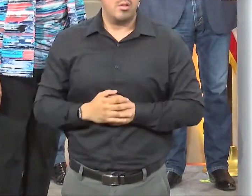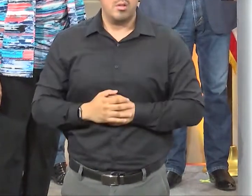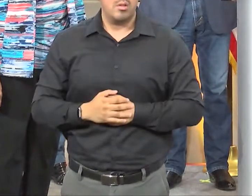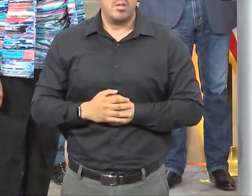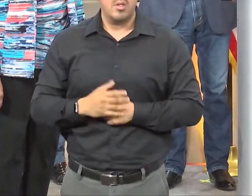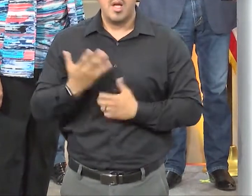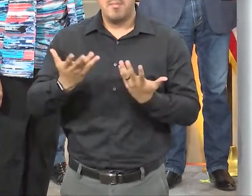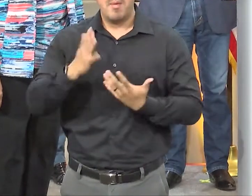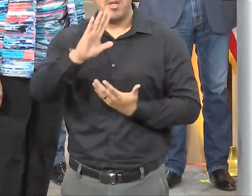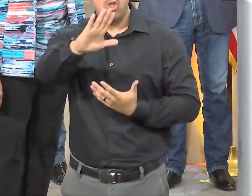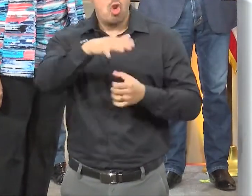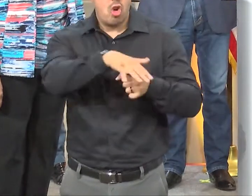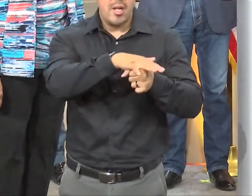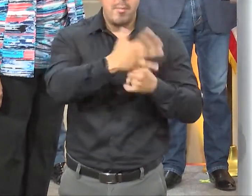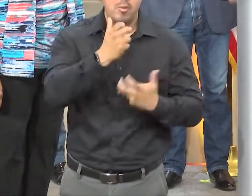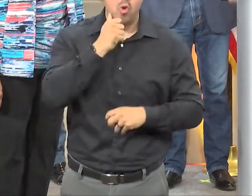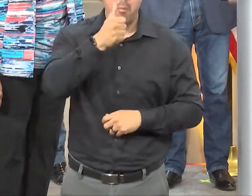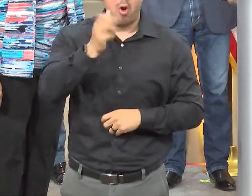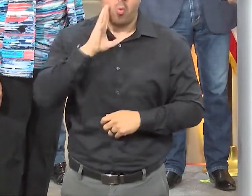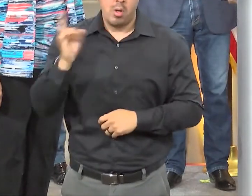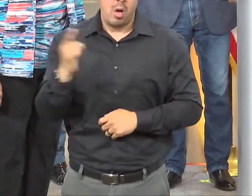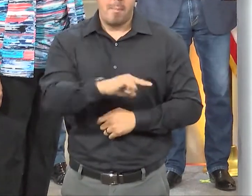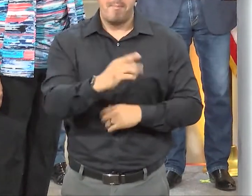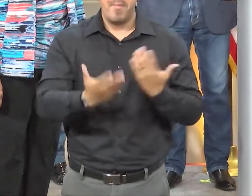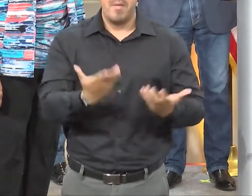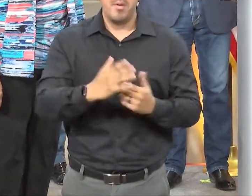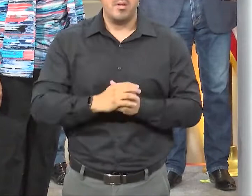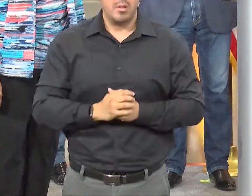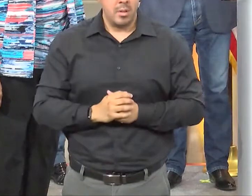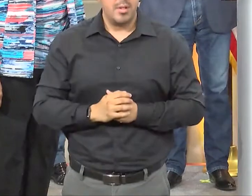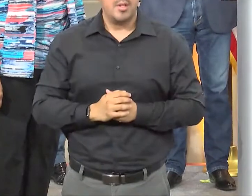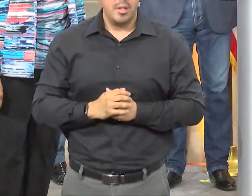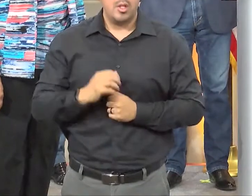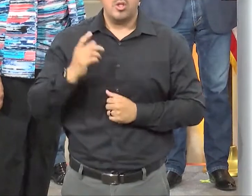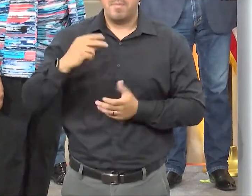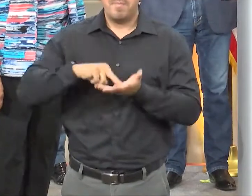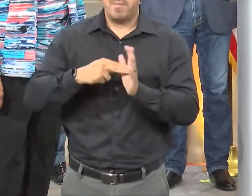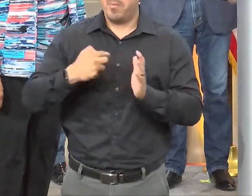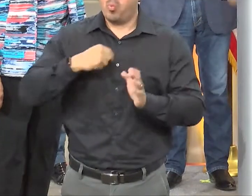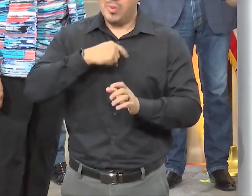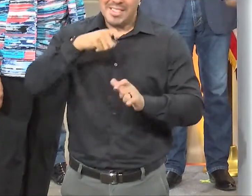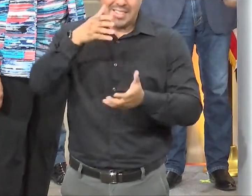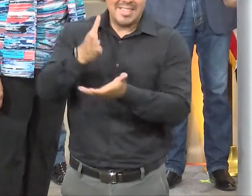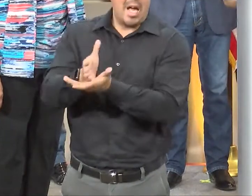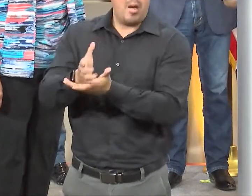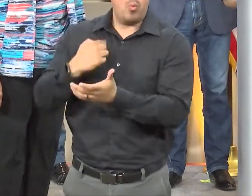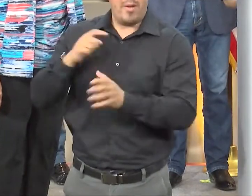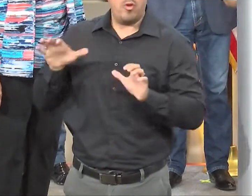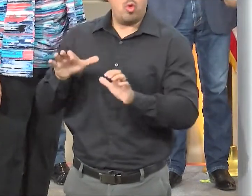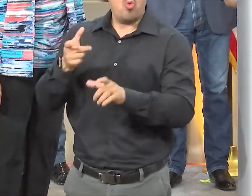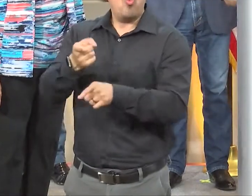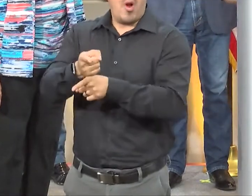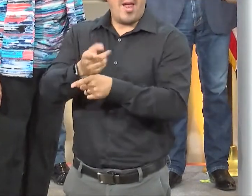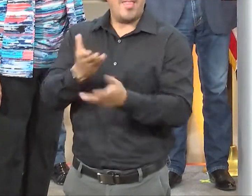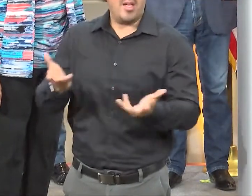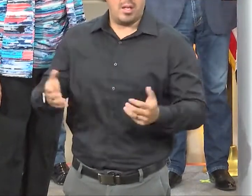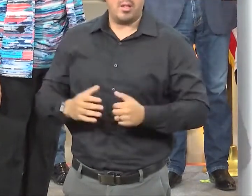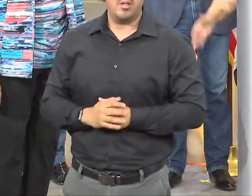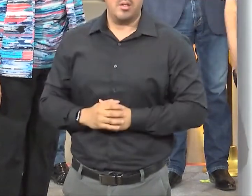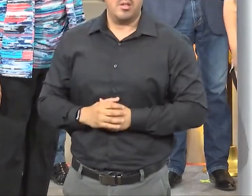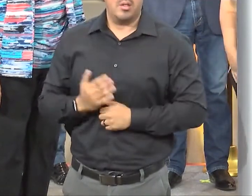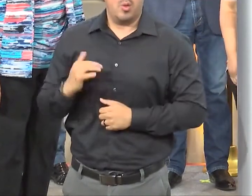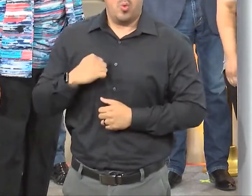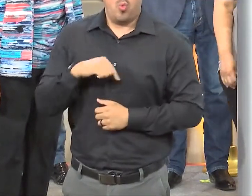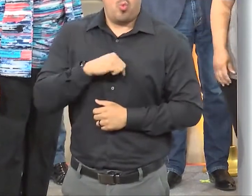It might be in your neighborhood tomorrow. So we've got to stop it and do the right thing. That's all